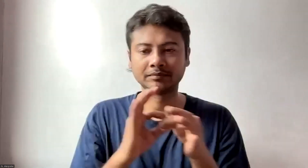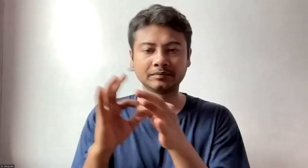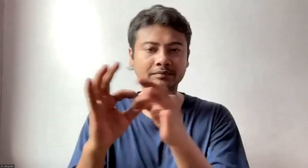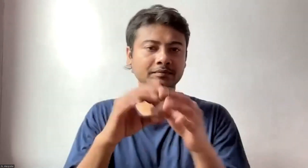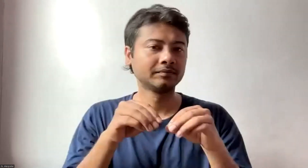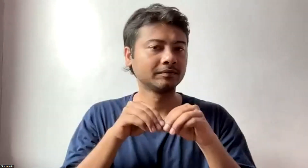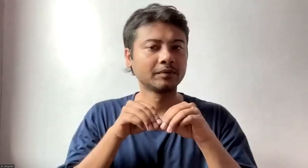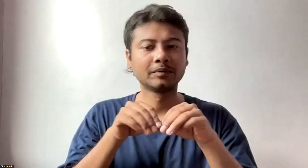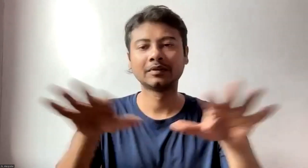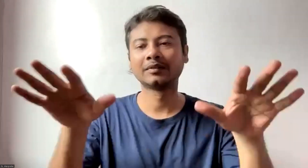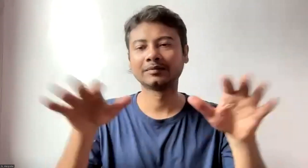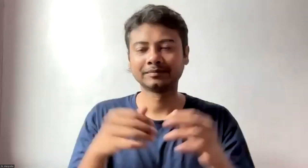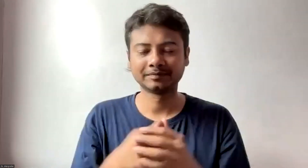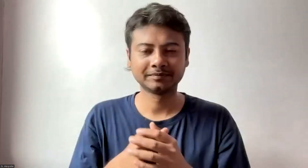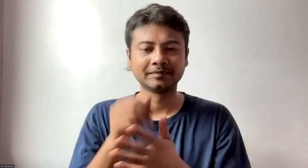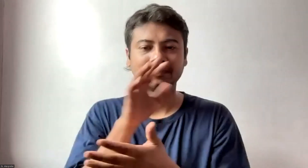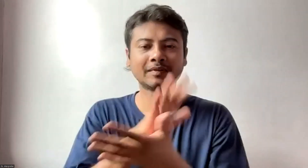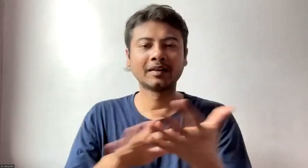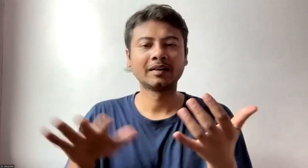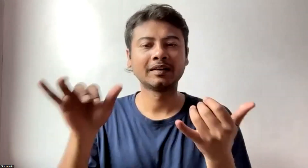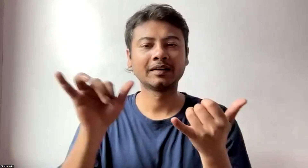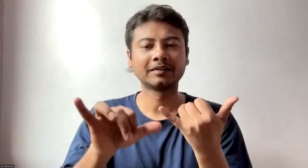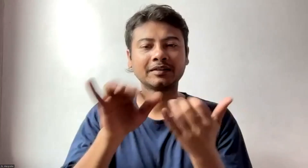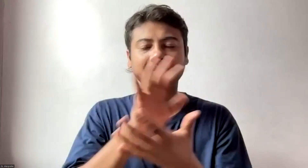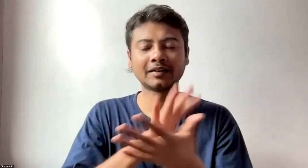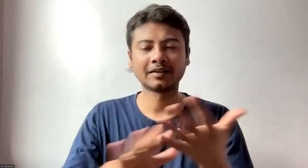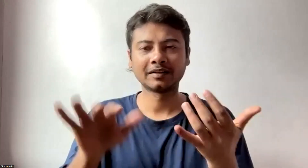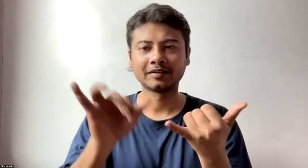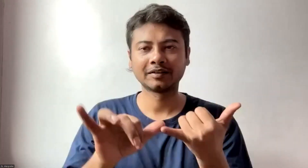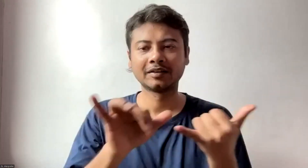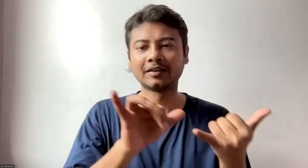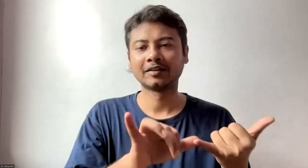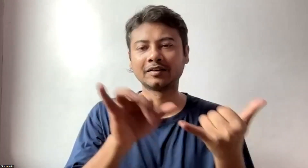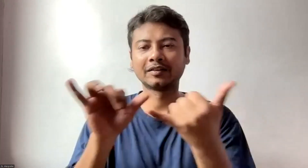Hare Krishna, Krishna Krishna, Hare Hare,